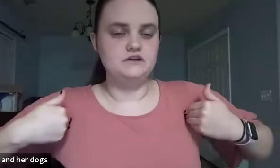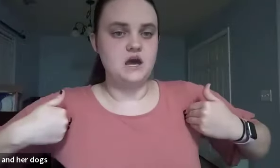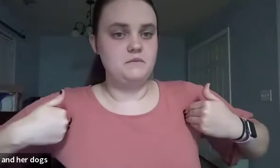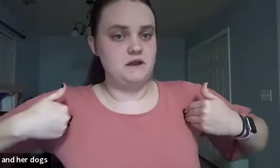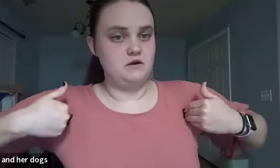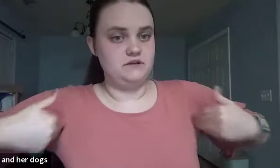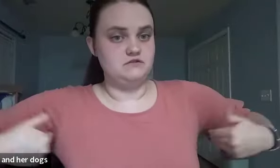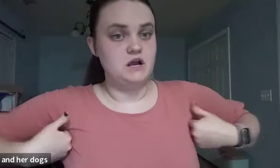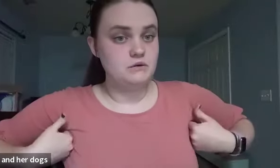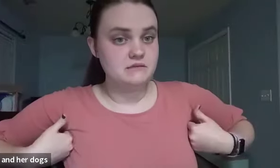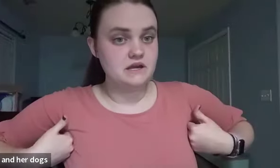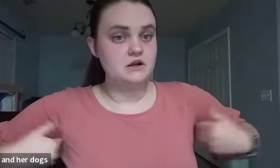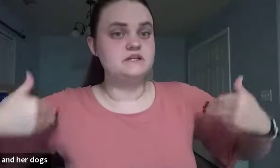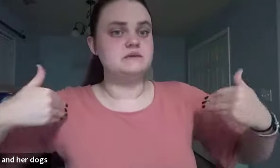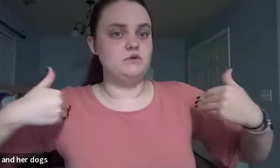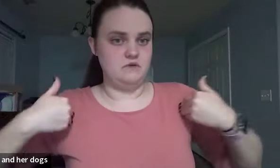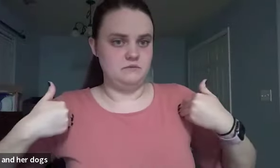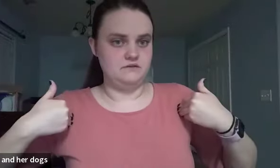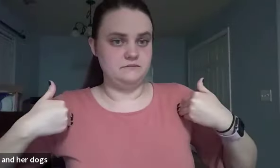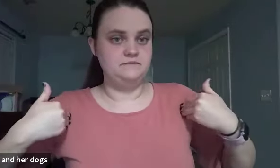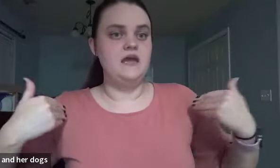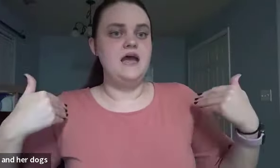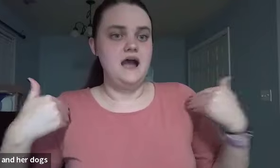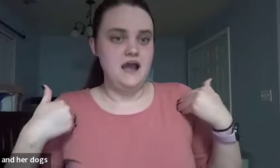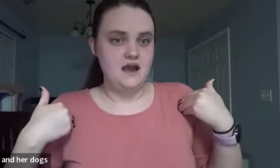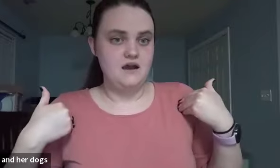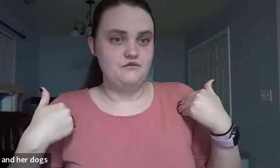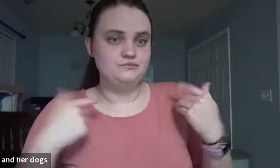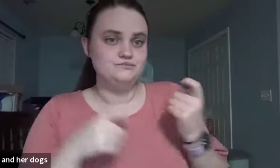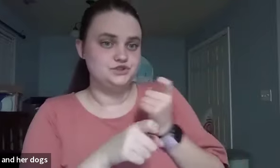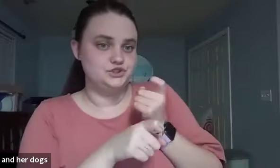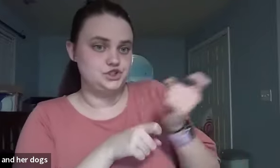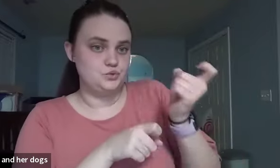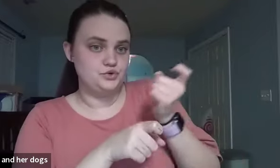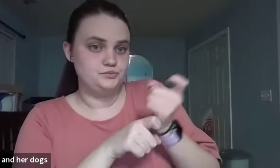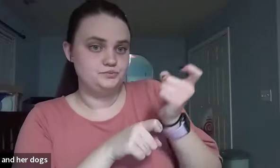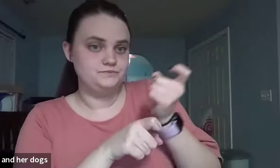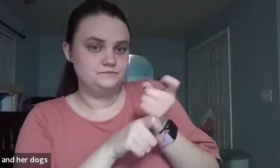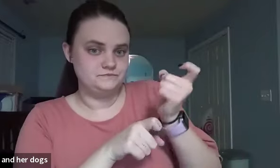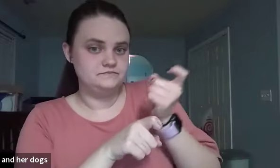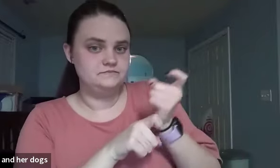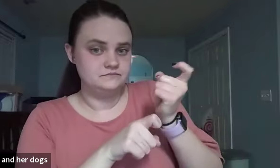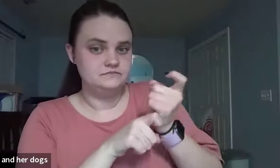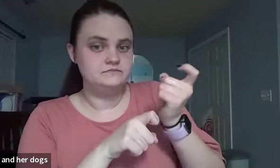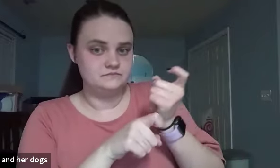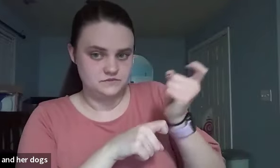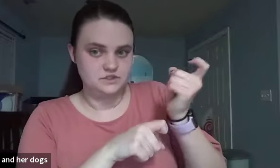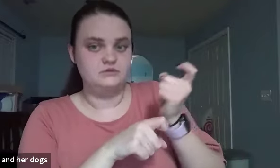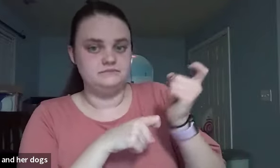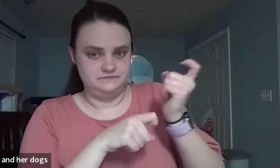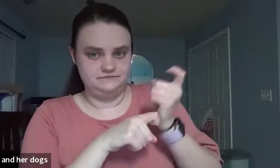right on top of my armpits. So I'm not going in my armpits. I'm going right above them. Have joke. Joke.